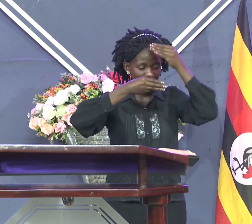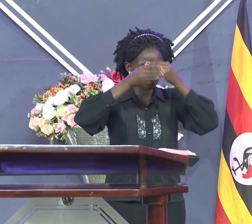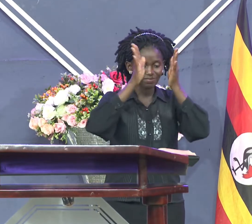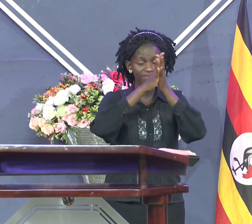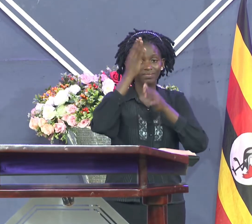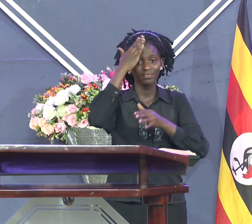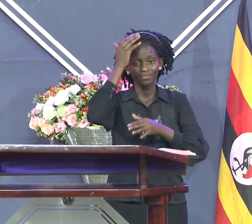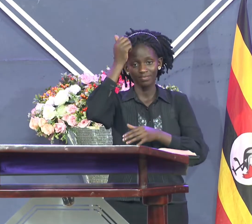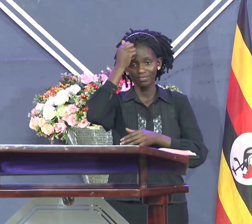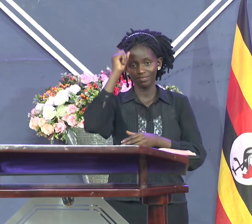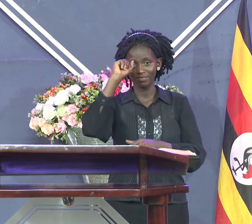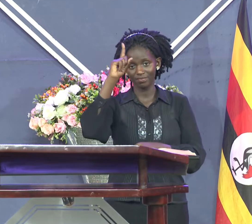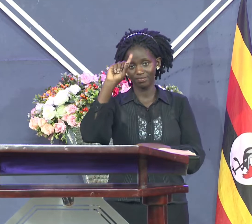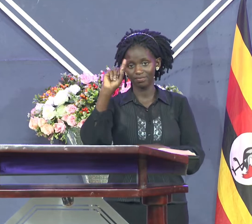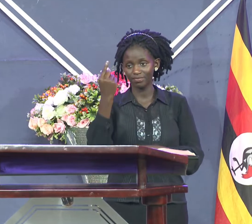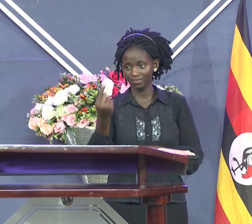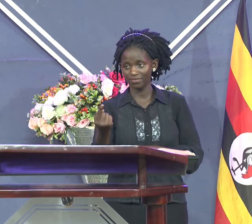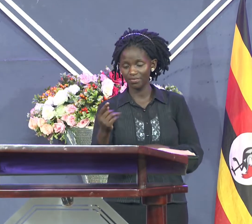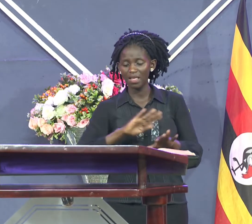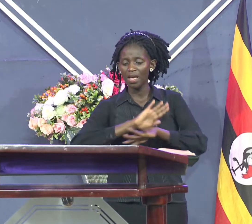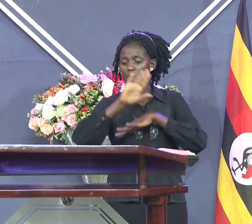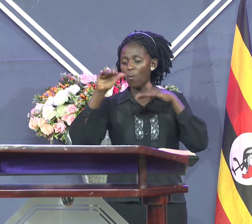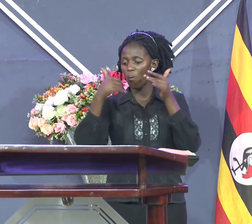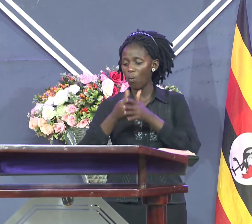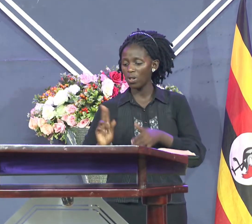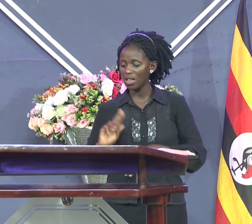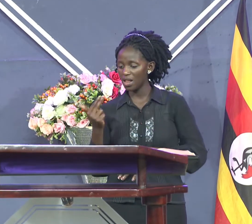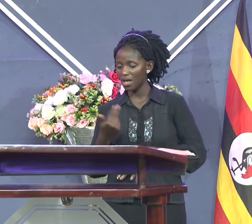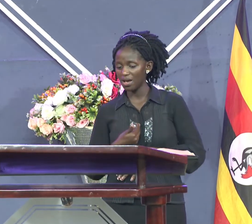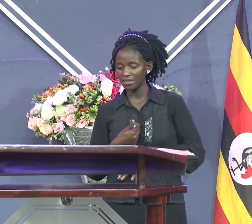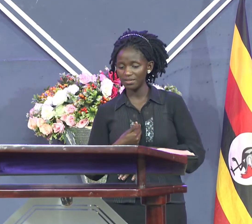You have to first understand it. We are